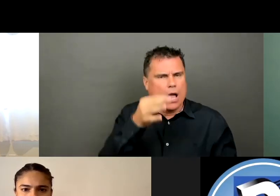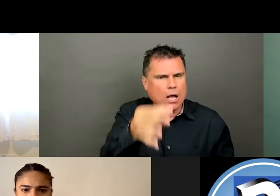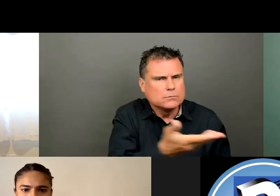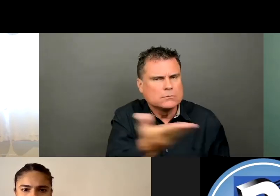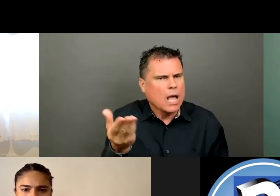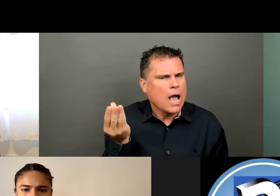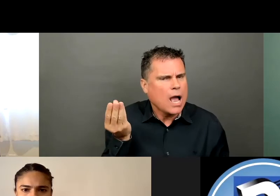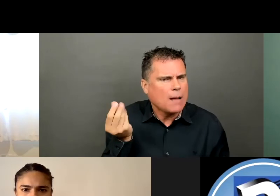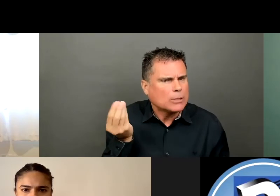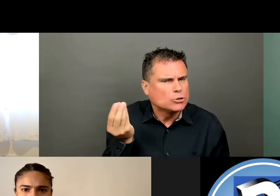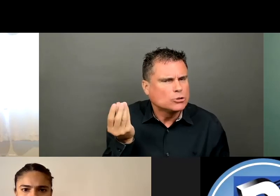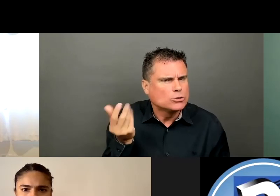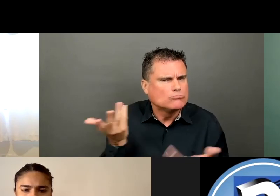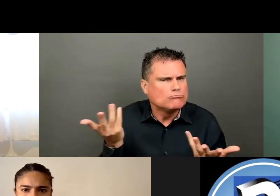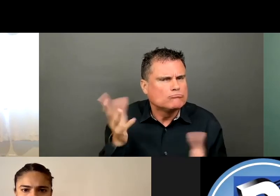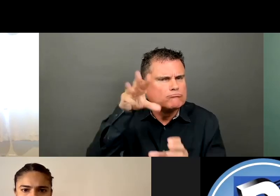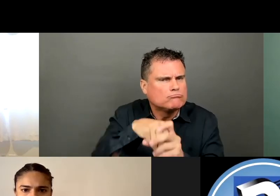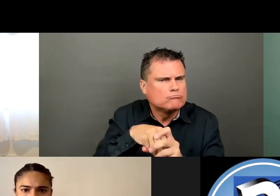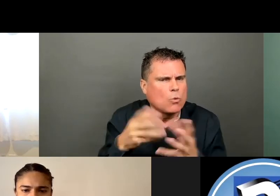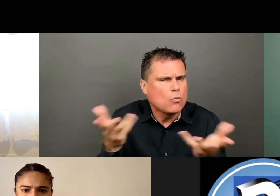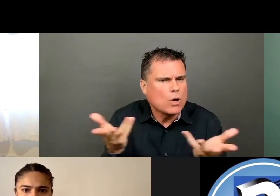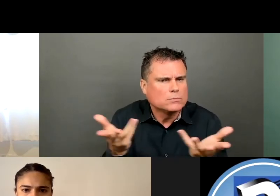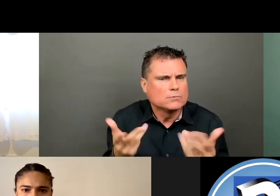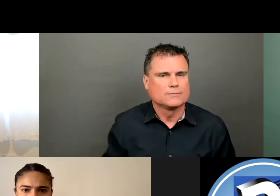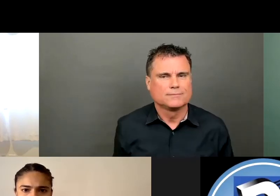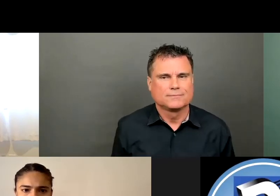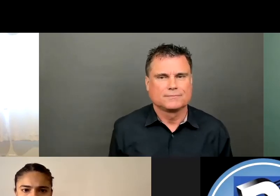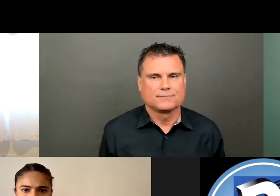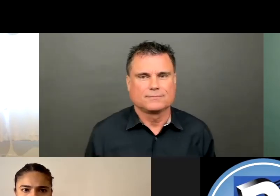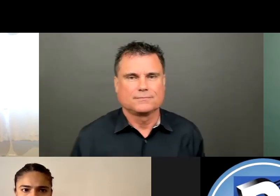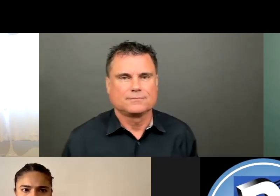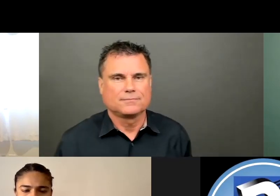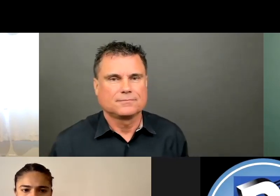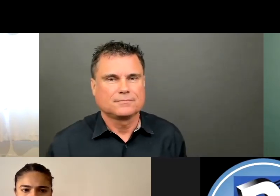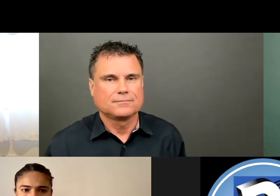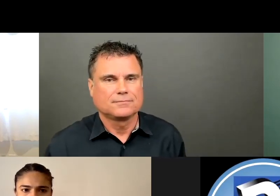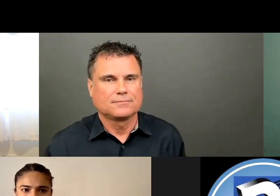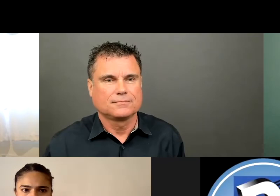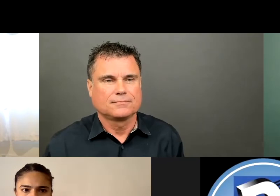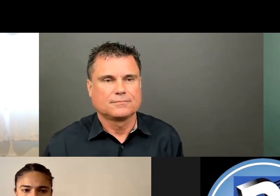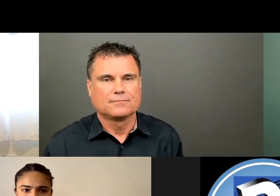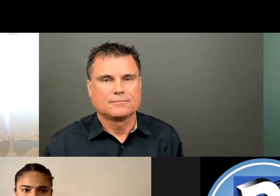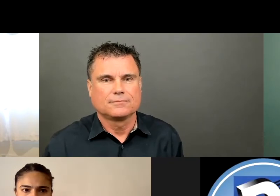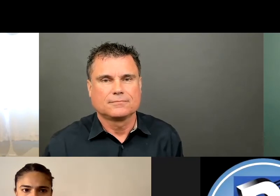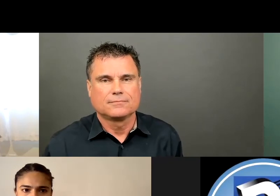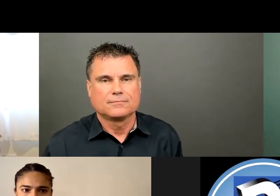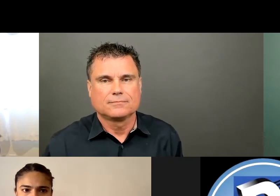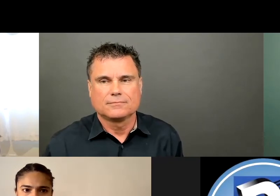the question. And then one question asked us, what is the cost to be accredited to get involved into